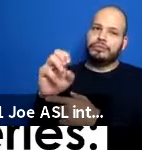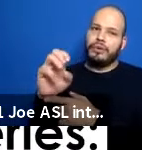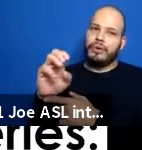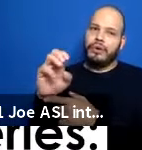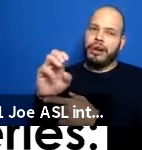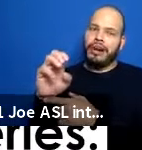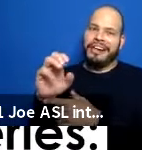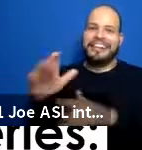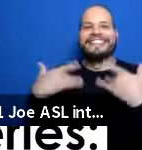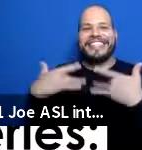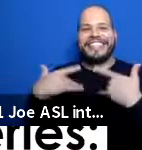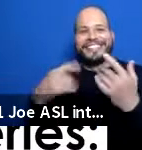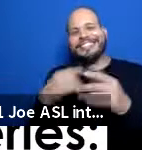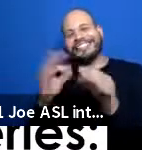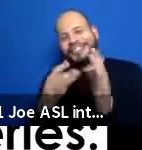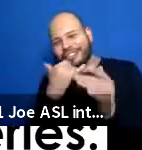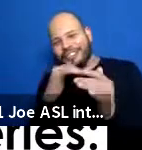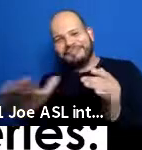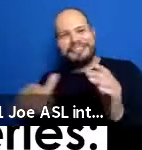Defund CPD.